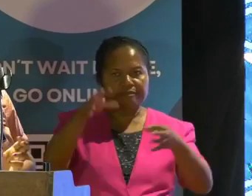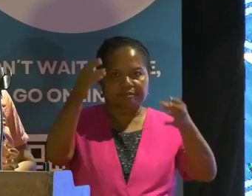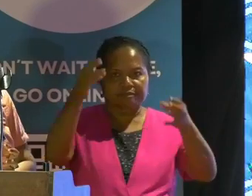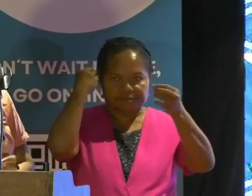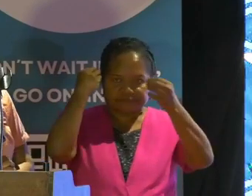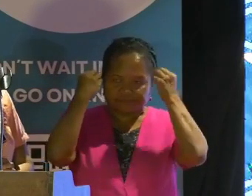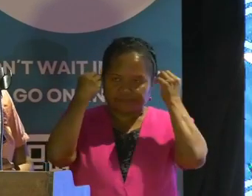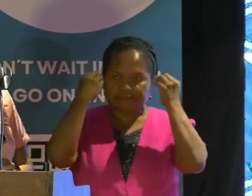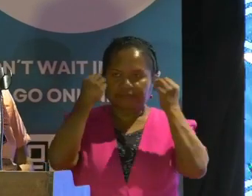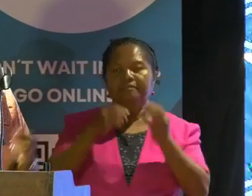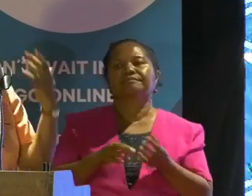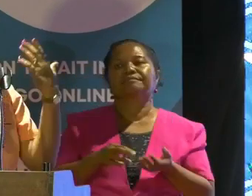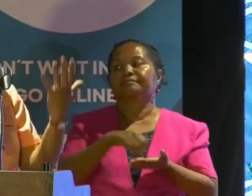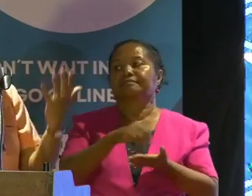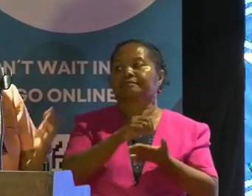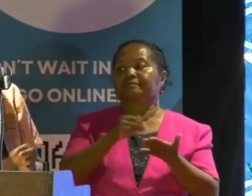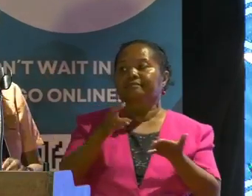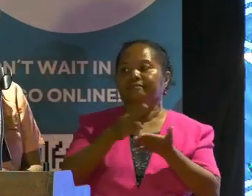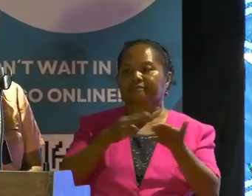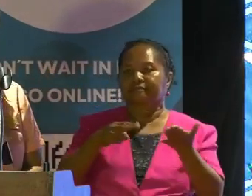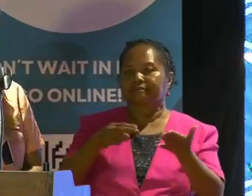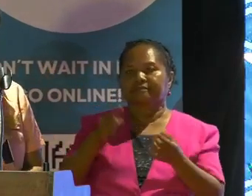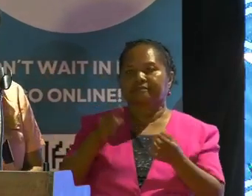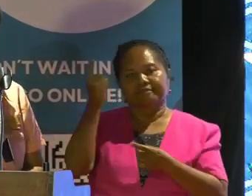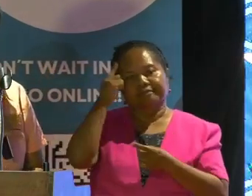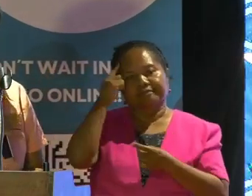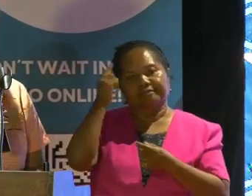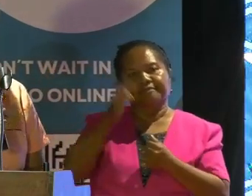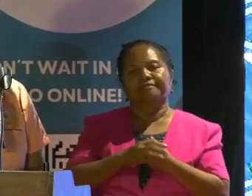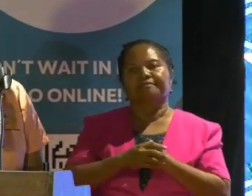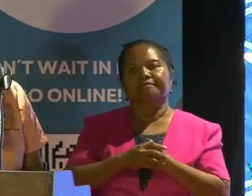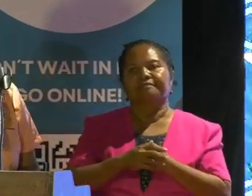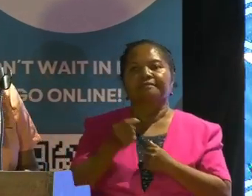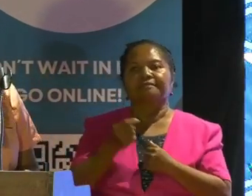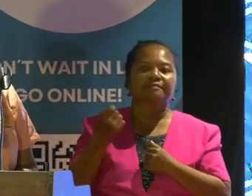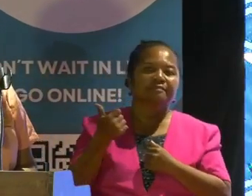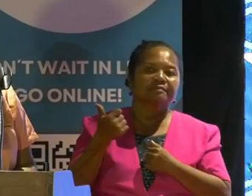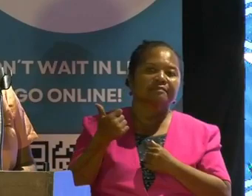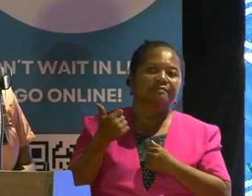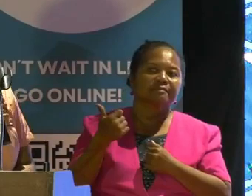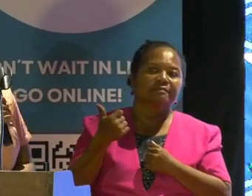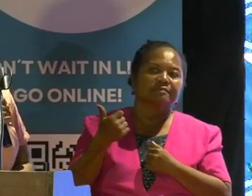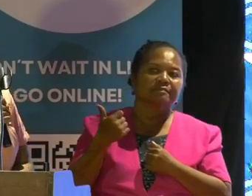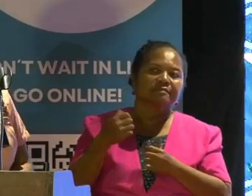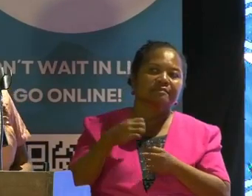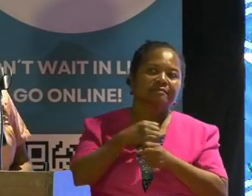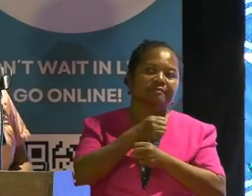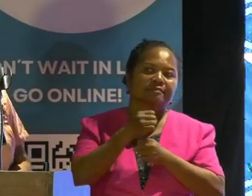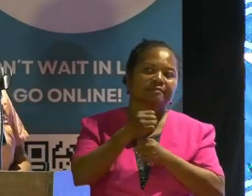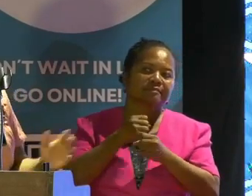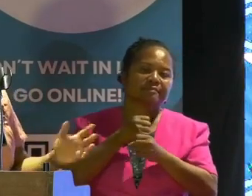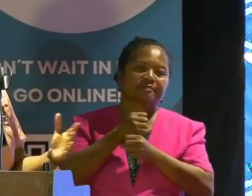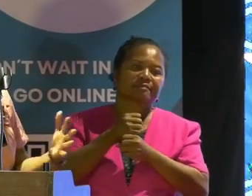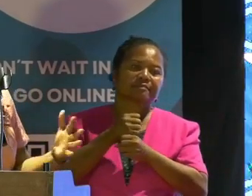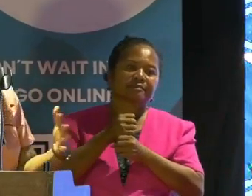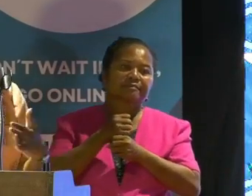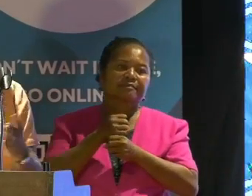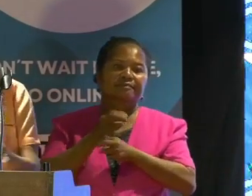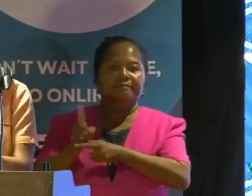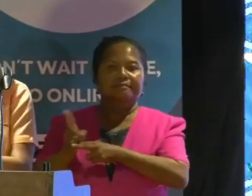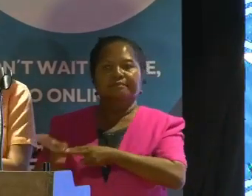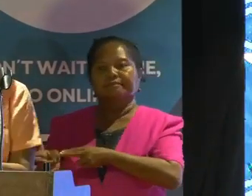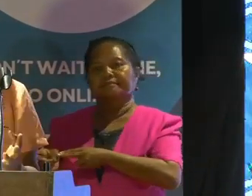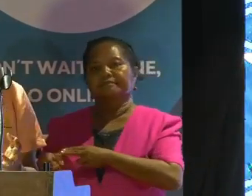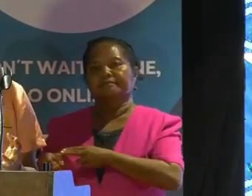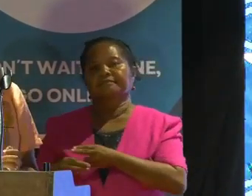notes on that, at least some clearing thinking blow you me. After the coffee break in the morning, we sort of went into